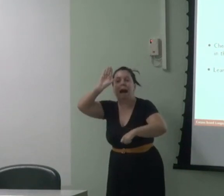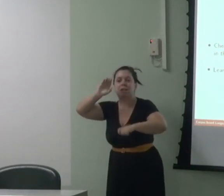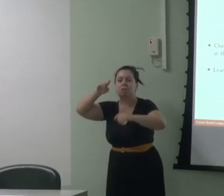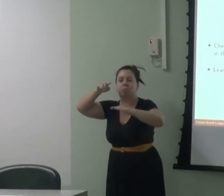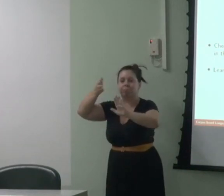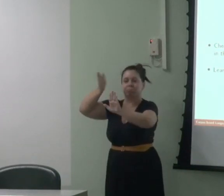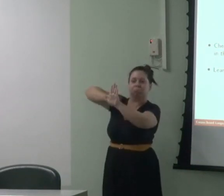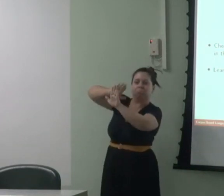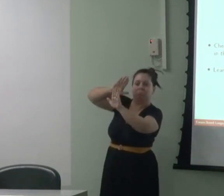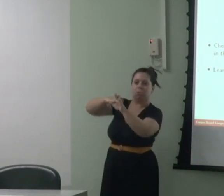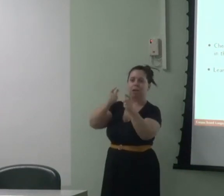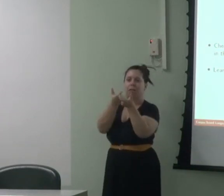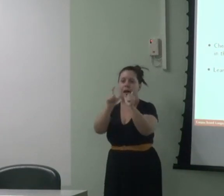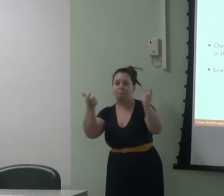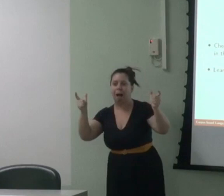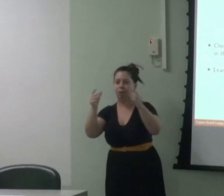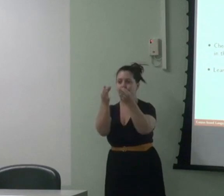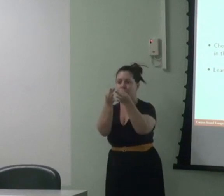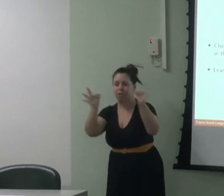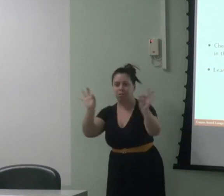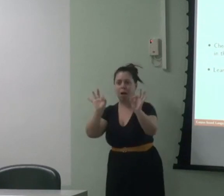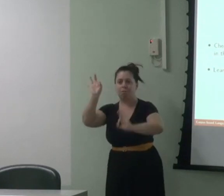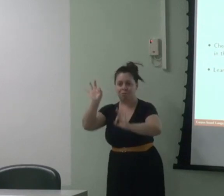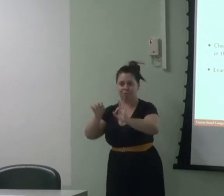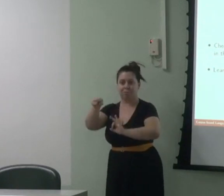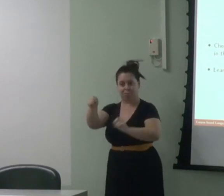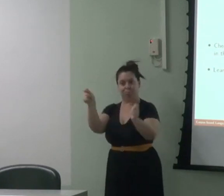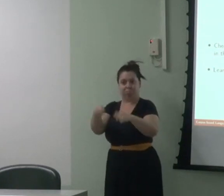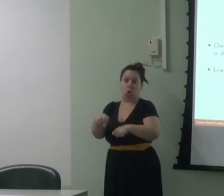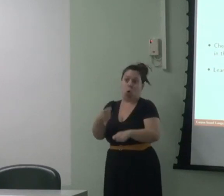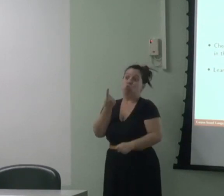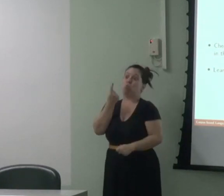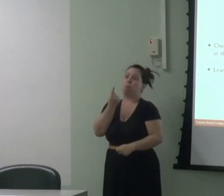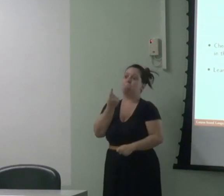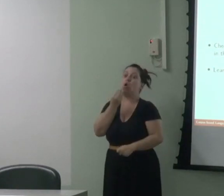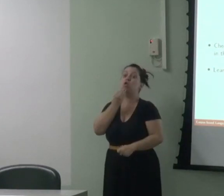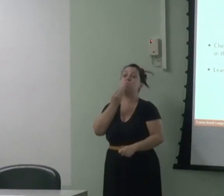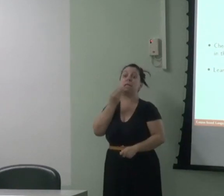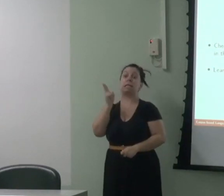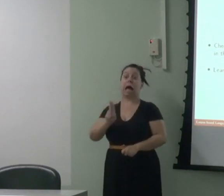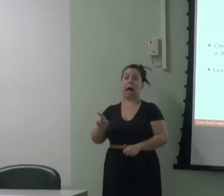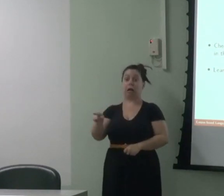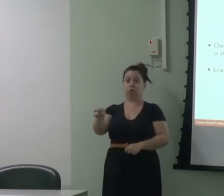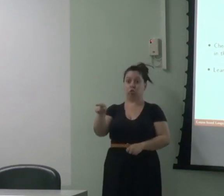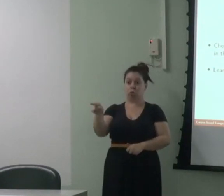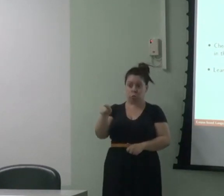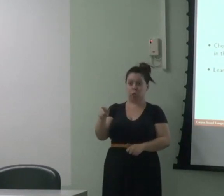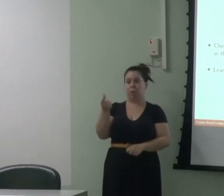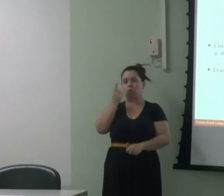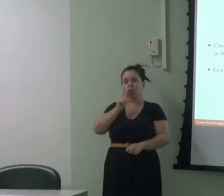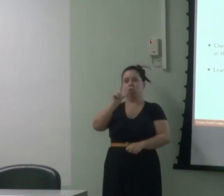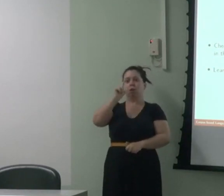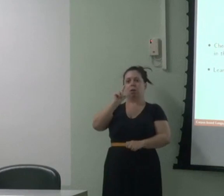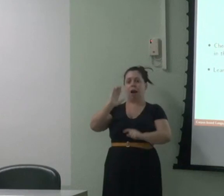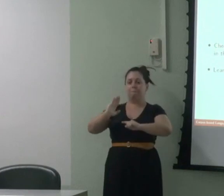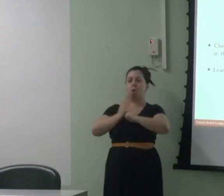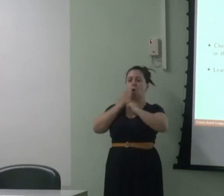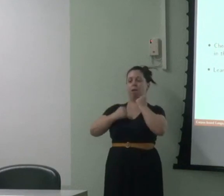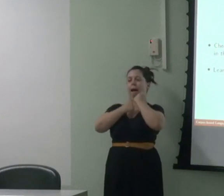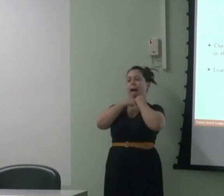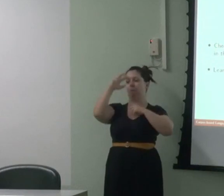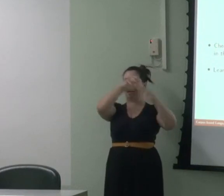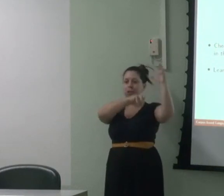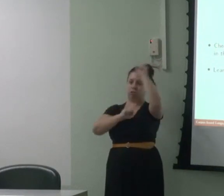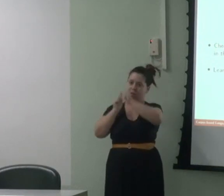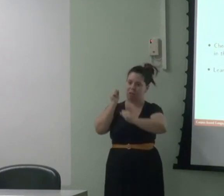there are actually even tree banks which are specialized in learner data. So second language learners